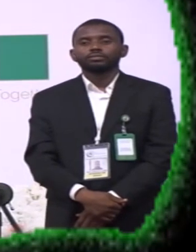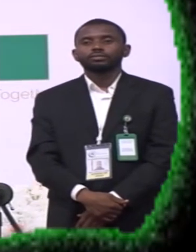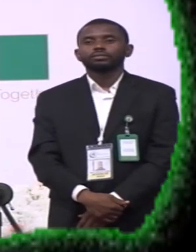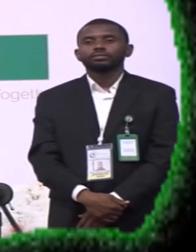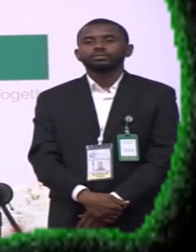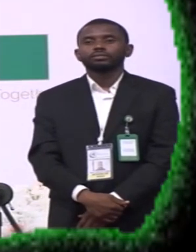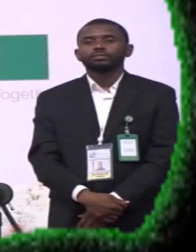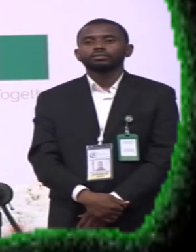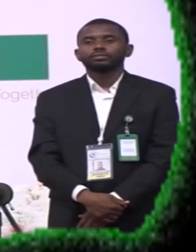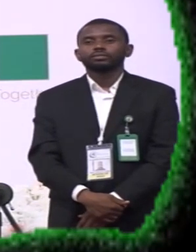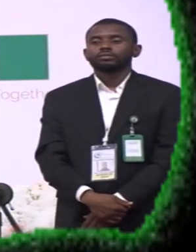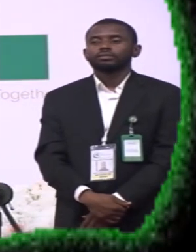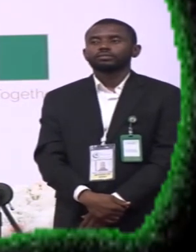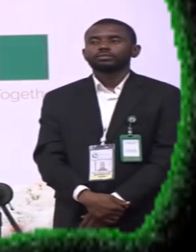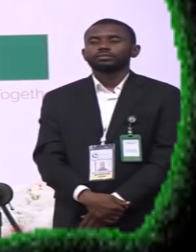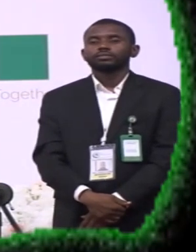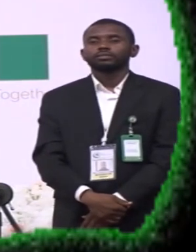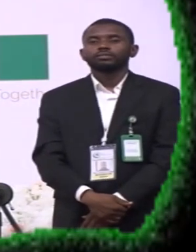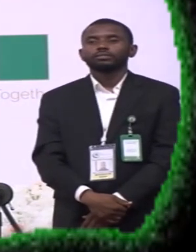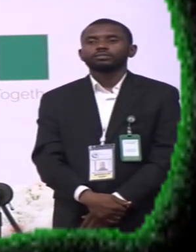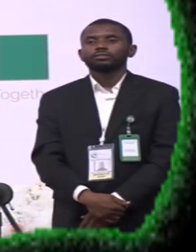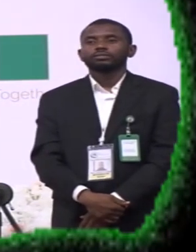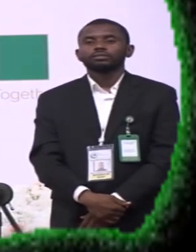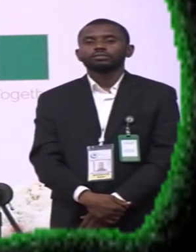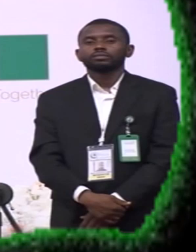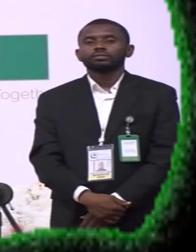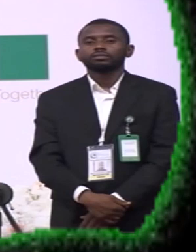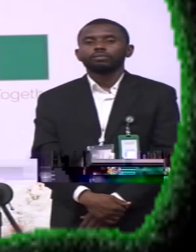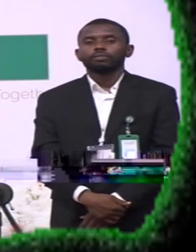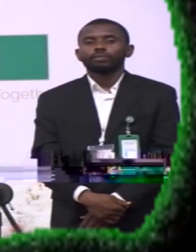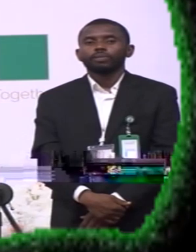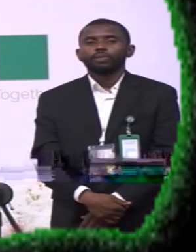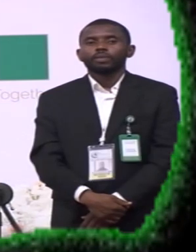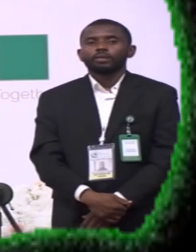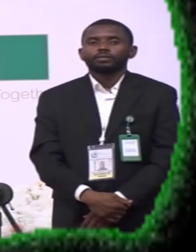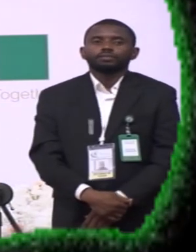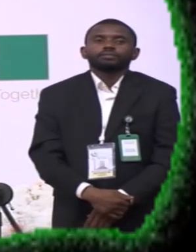man tashaw, biyadikal khair, innaka ala kulli shay'in qadir.